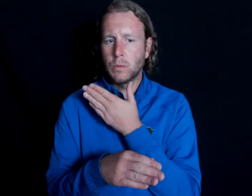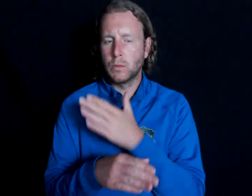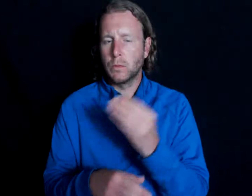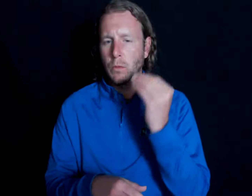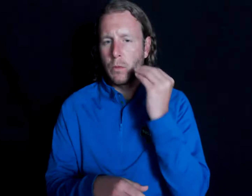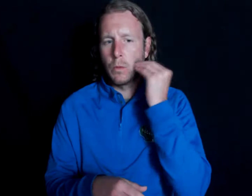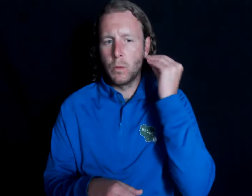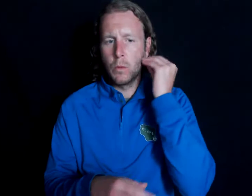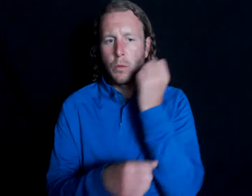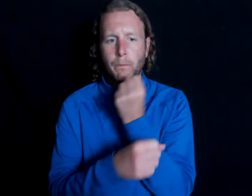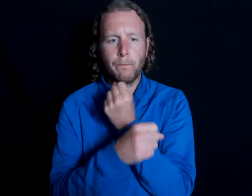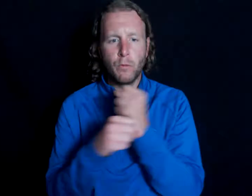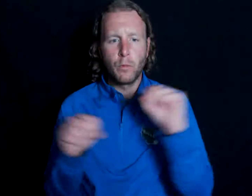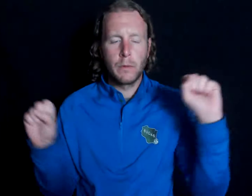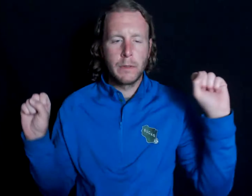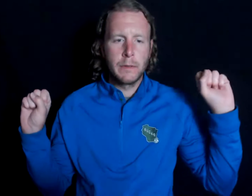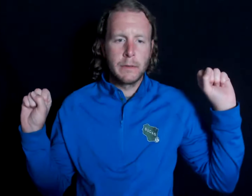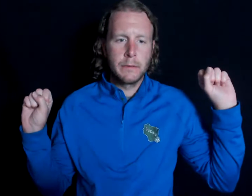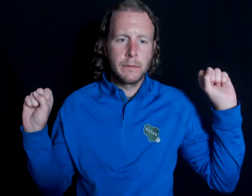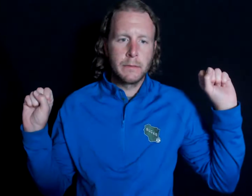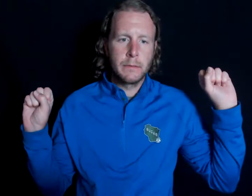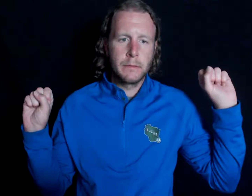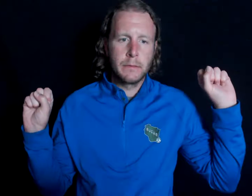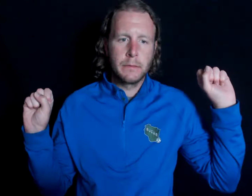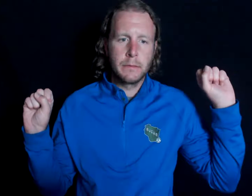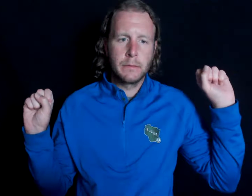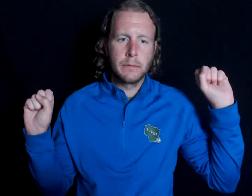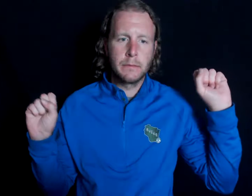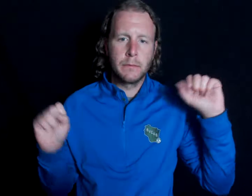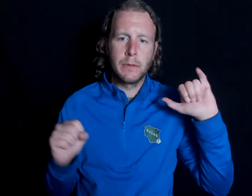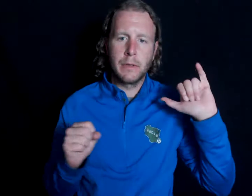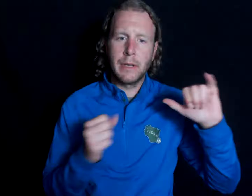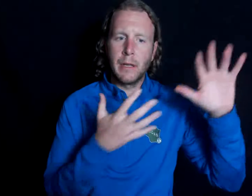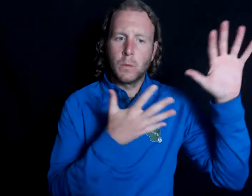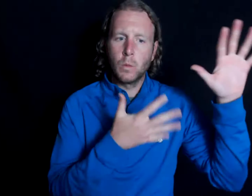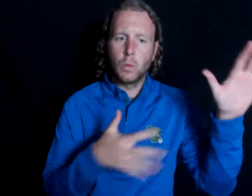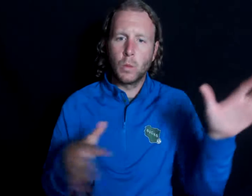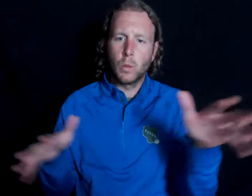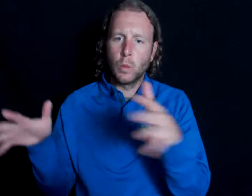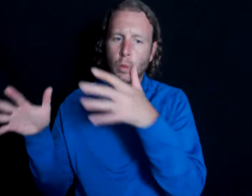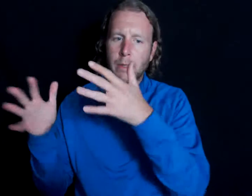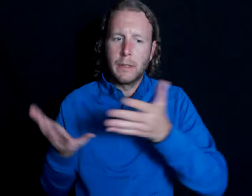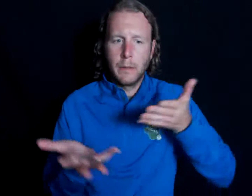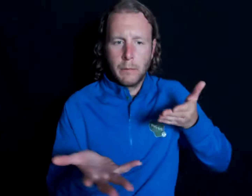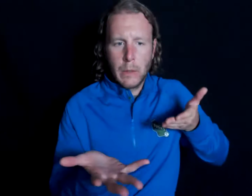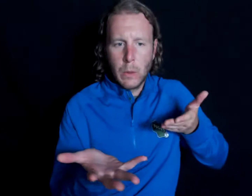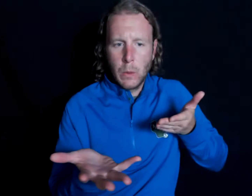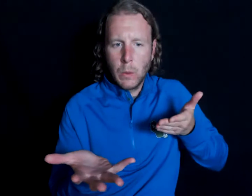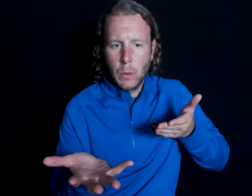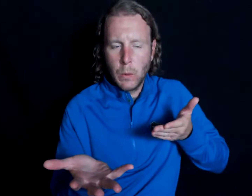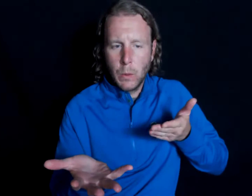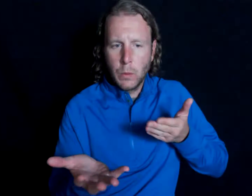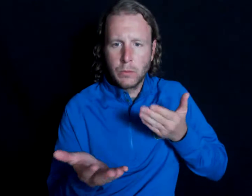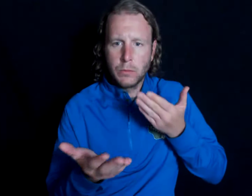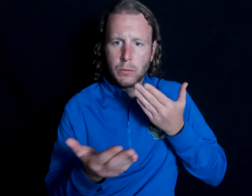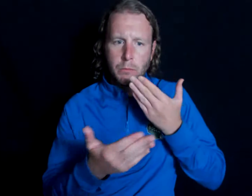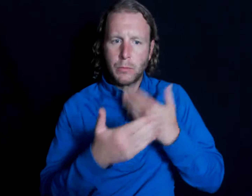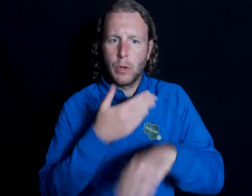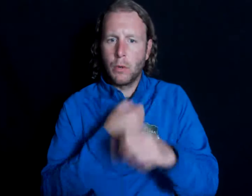blows, as free as the grass grows, born free to follow your